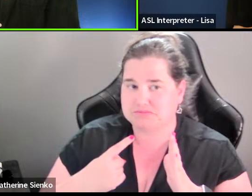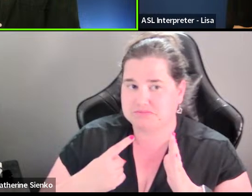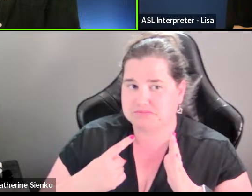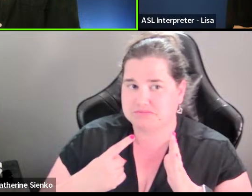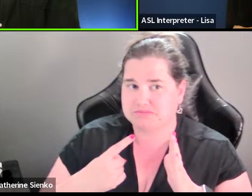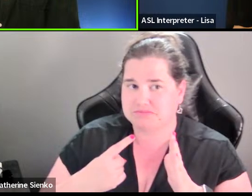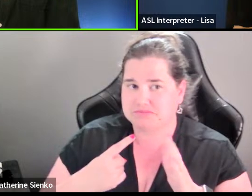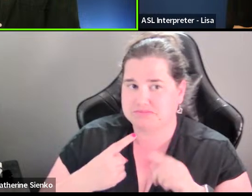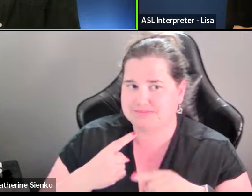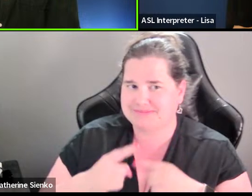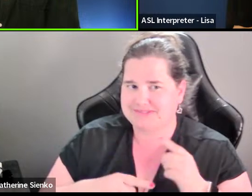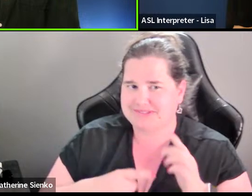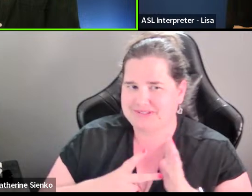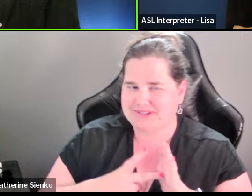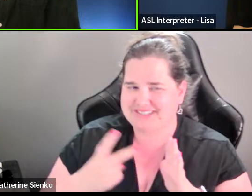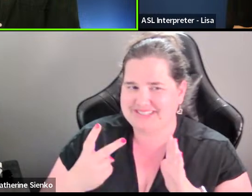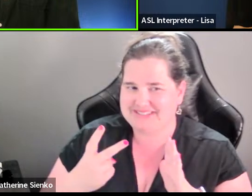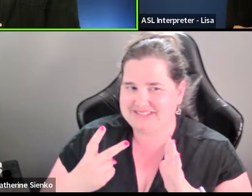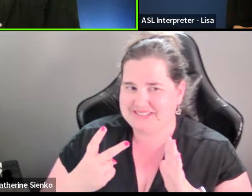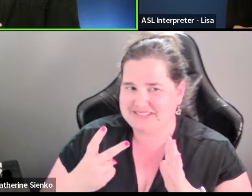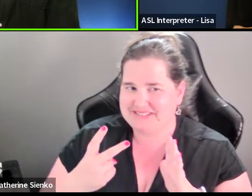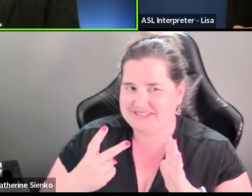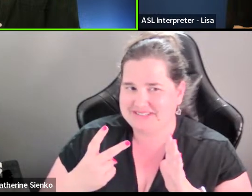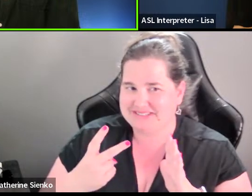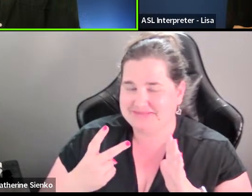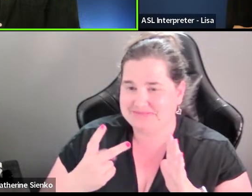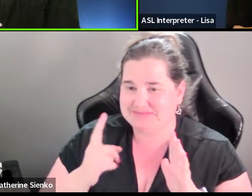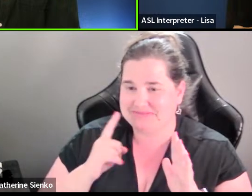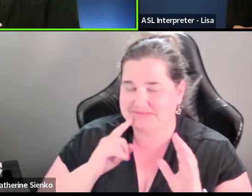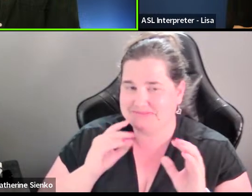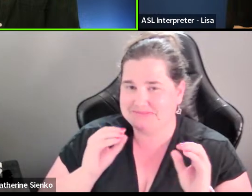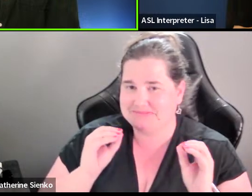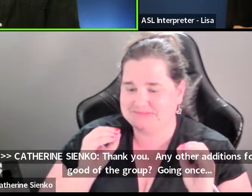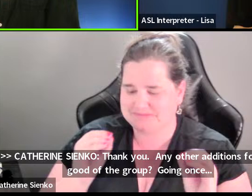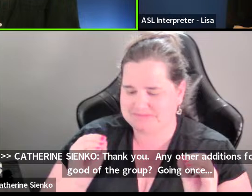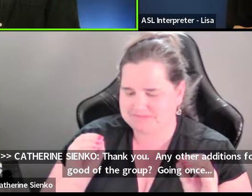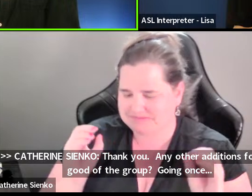Going once, going twice.